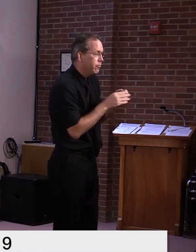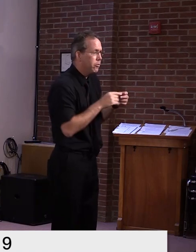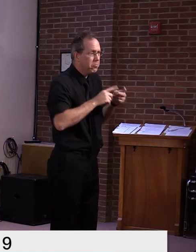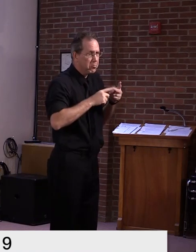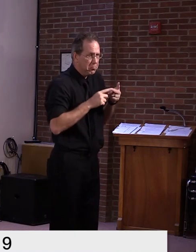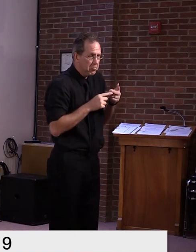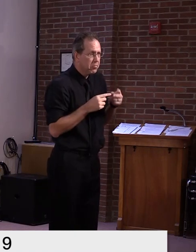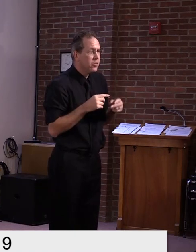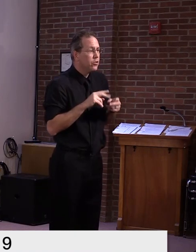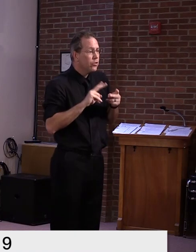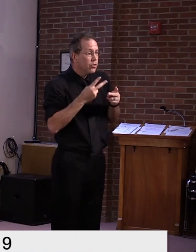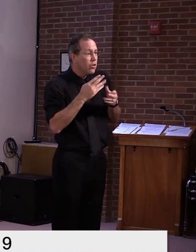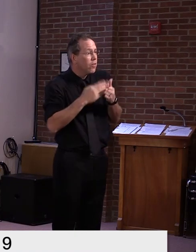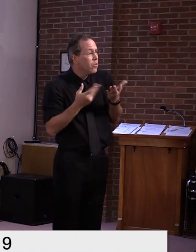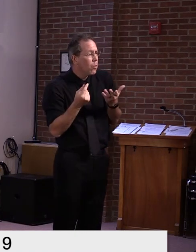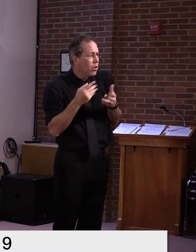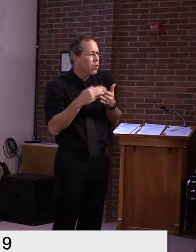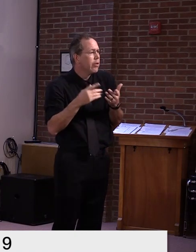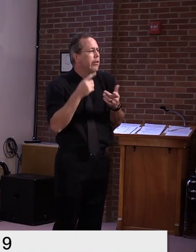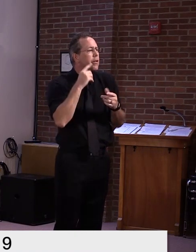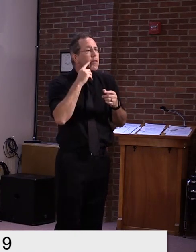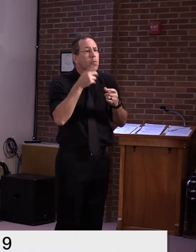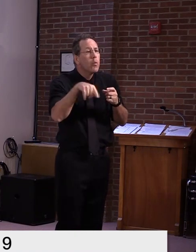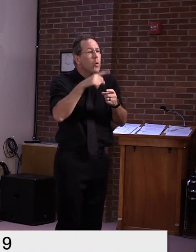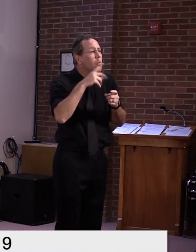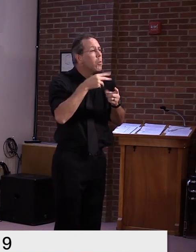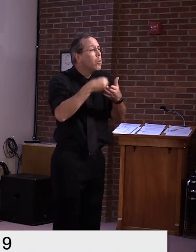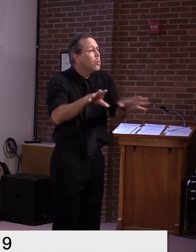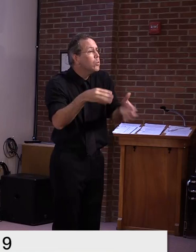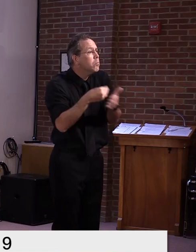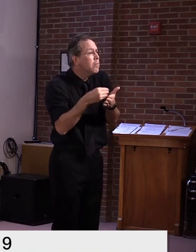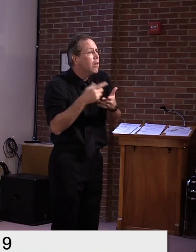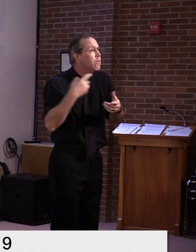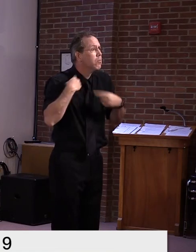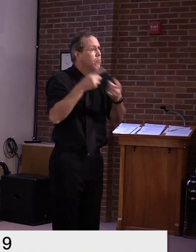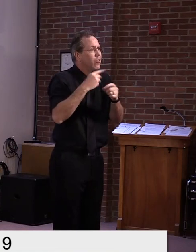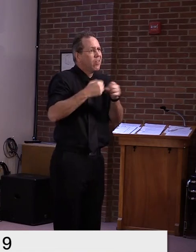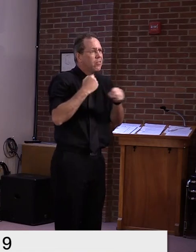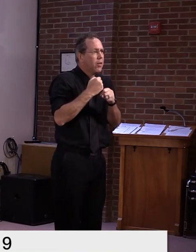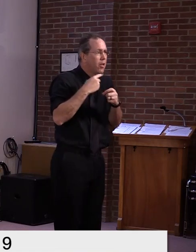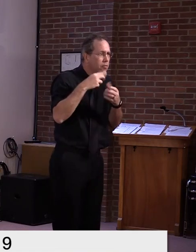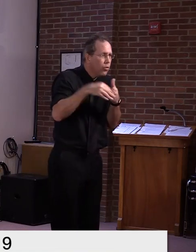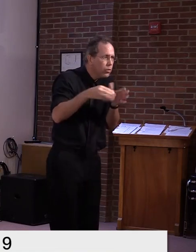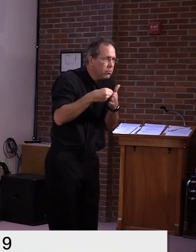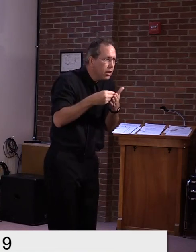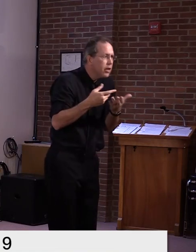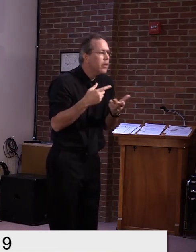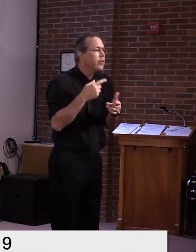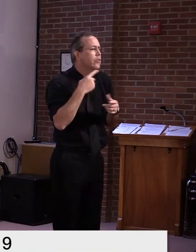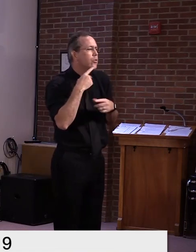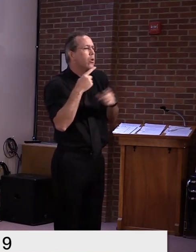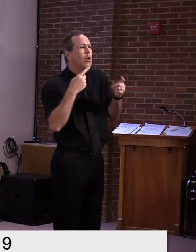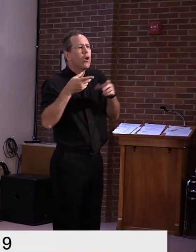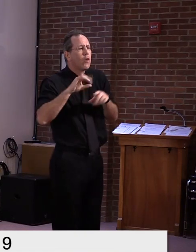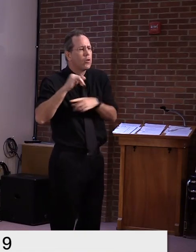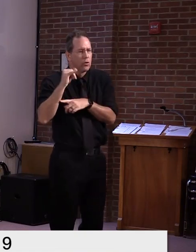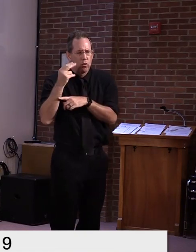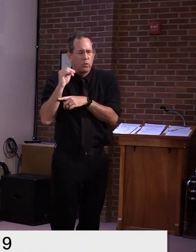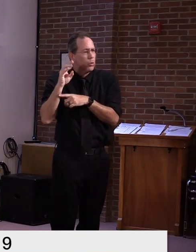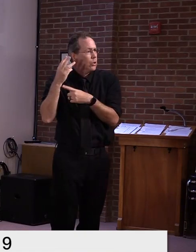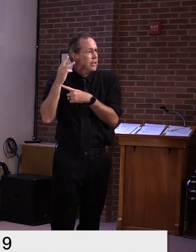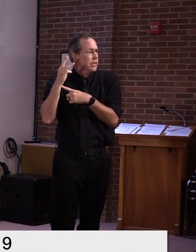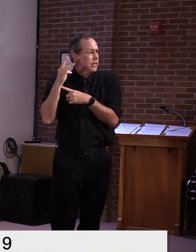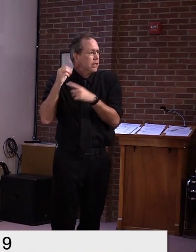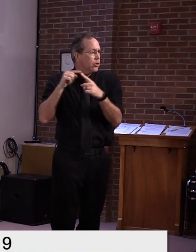lost revenue for the period from June 16th to September 30th. And we expect to have a